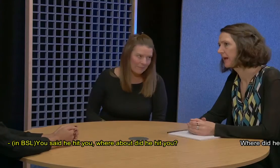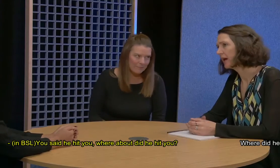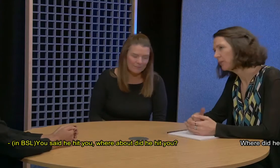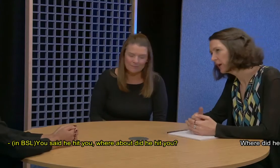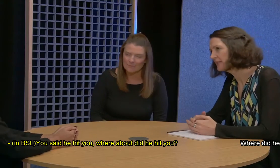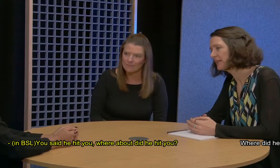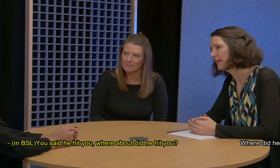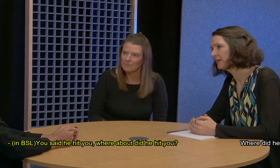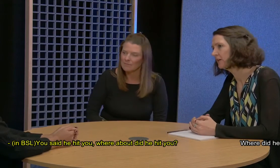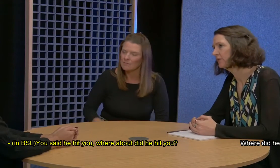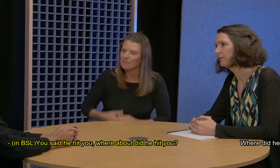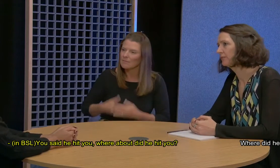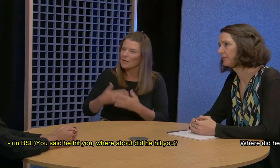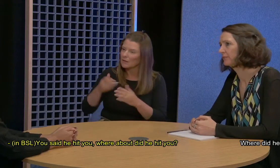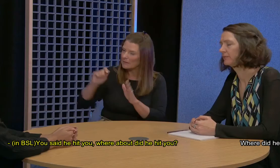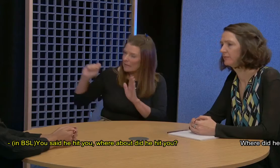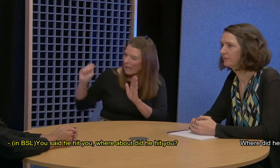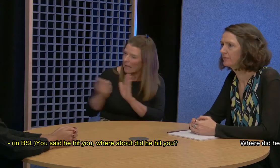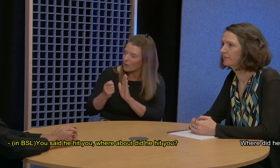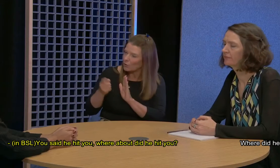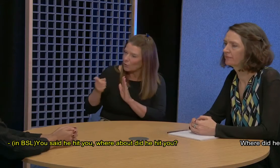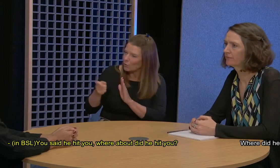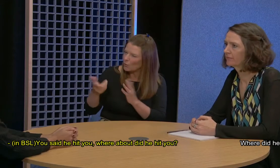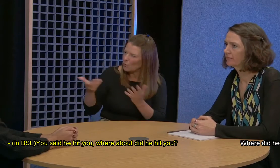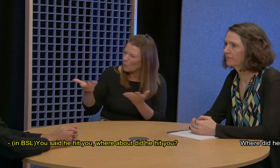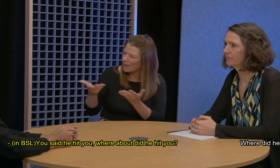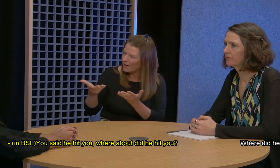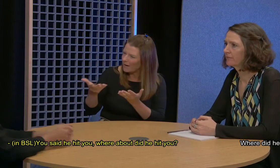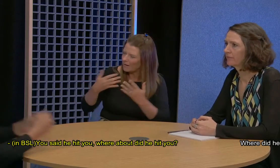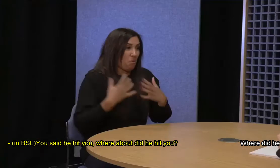way. And where did he hit you?